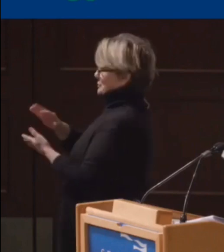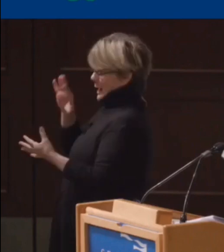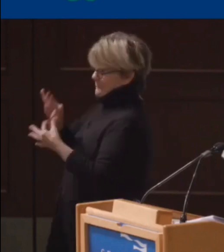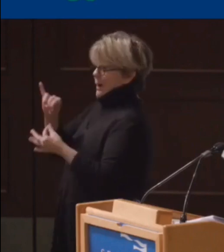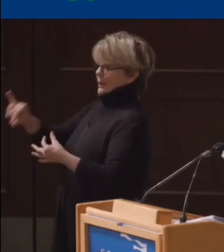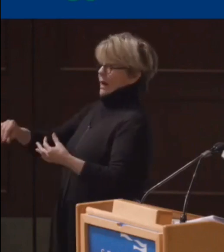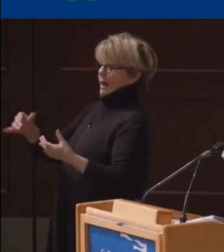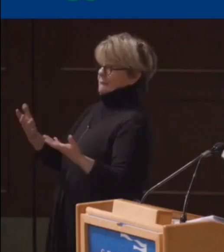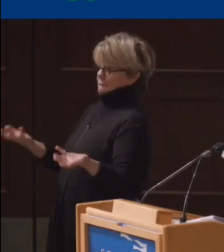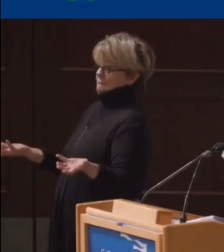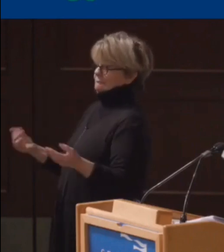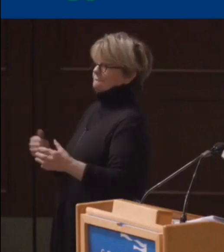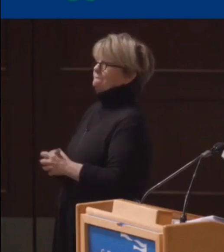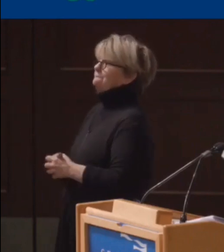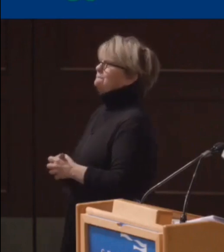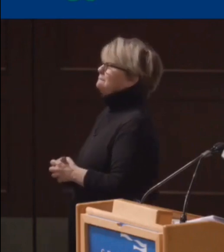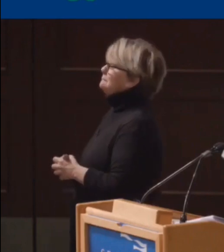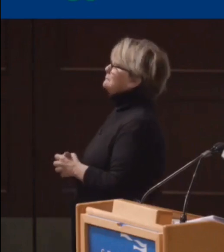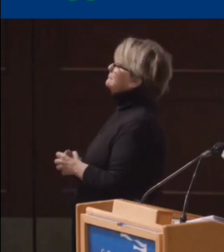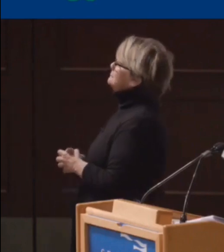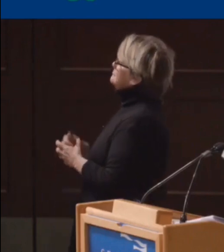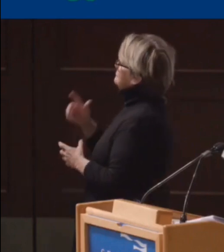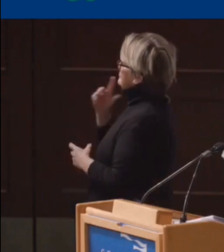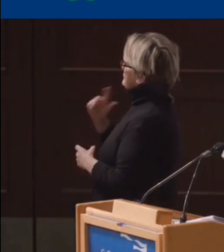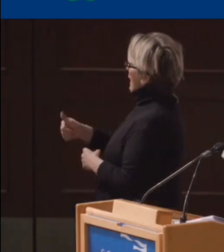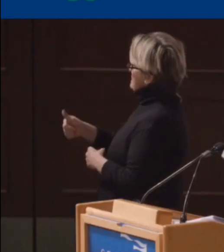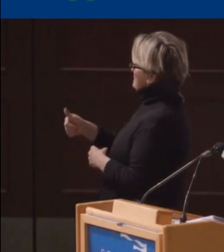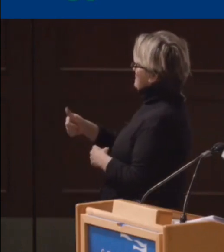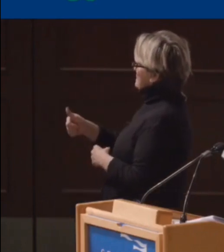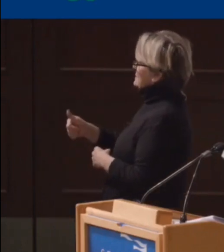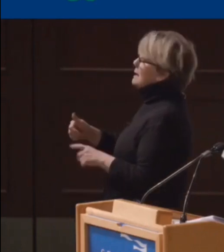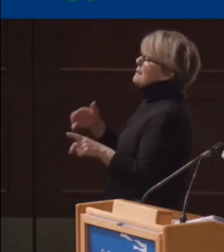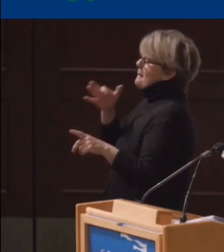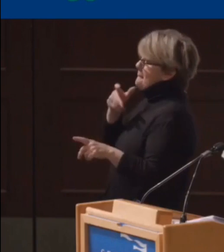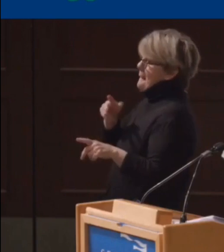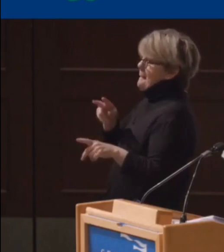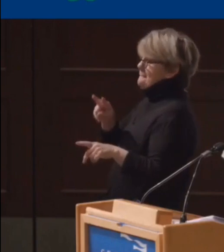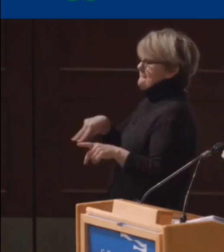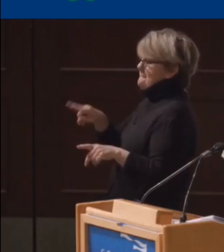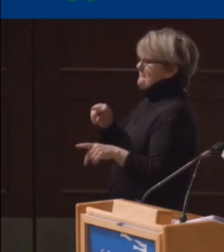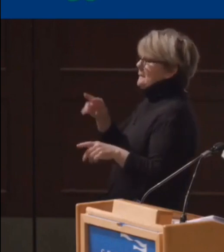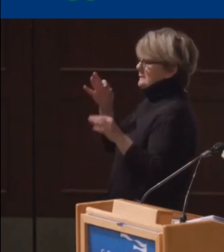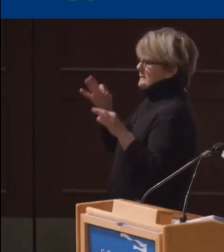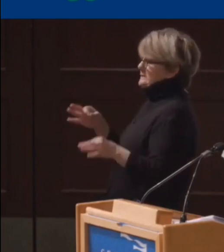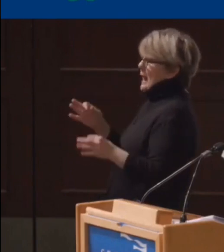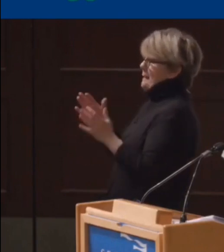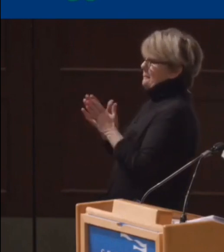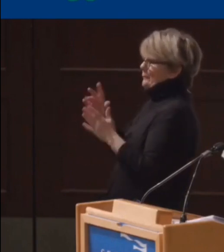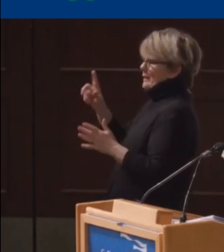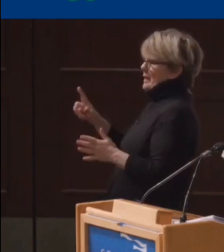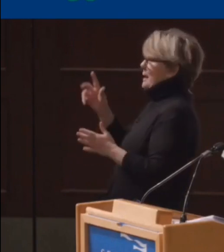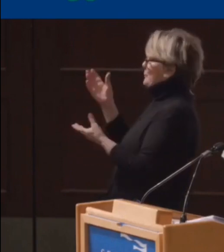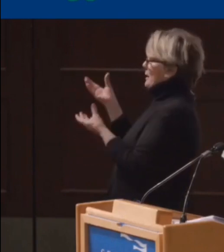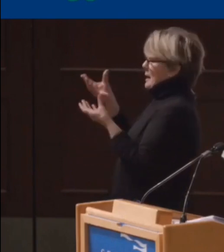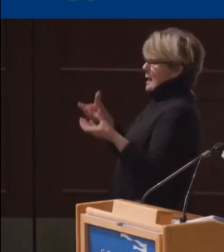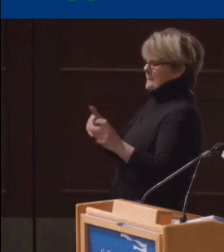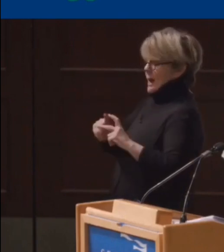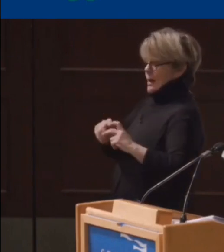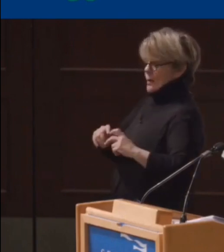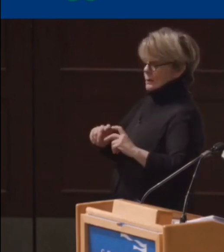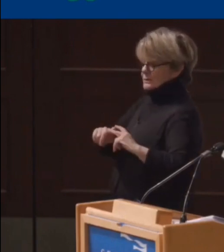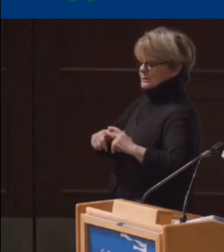drew. By the time I was 10, my mom decided to take a book from the library about starting a blog